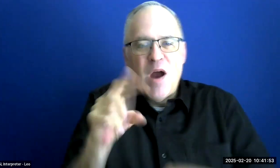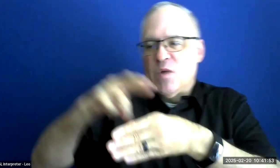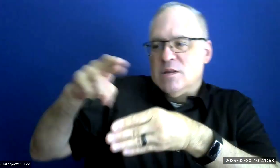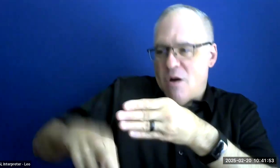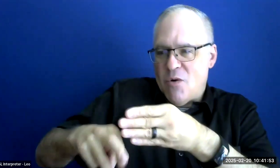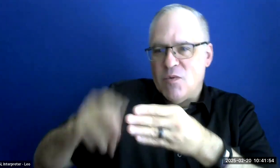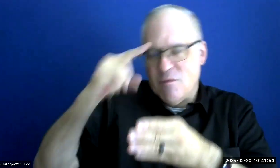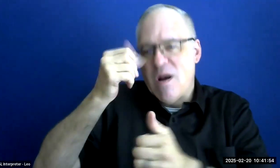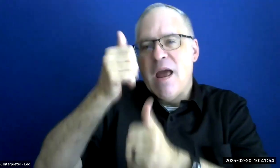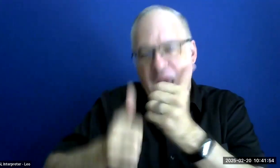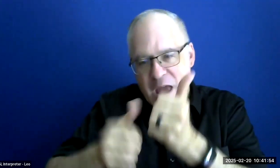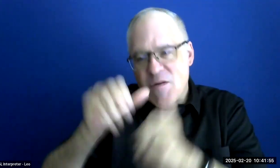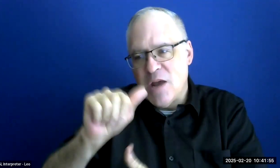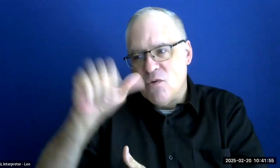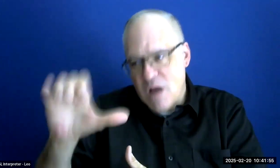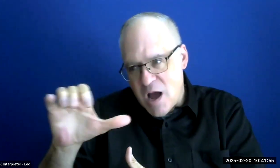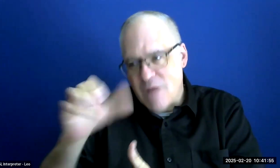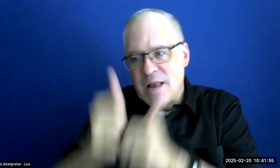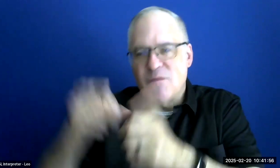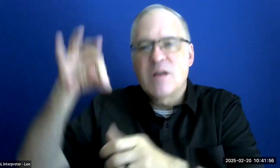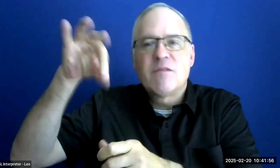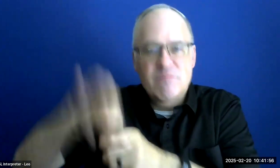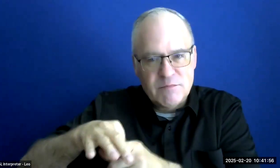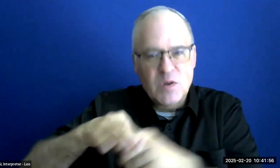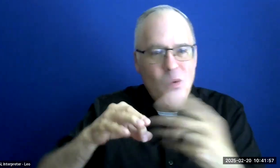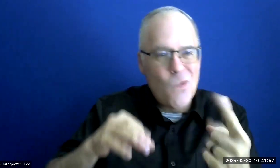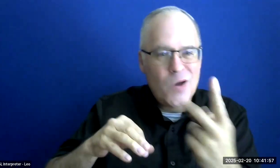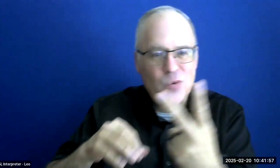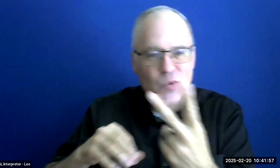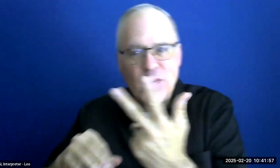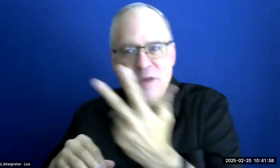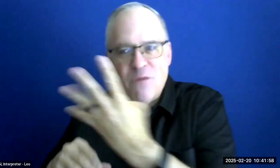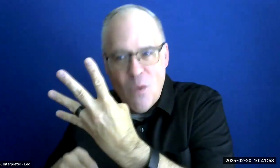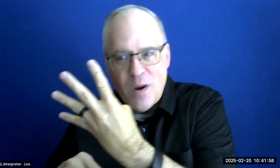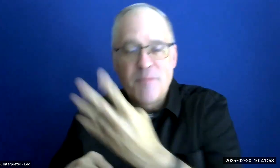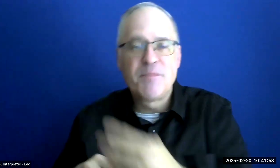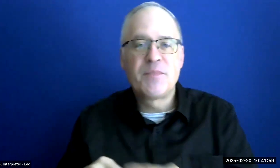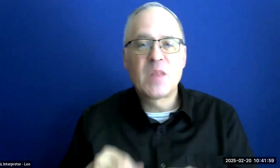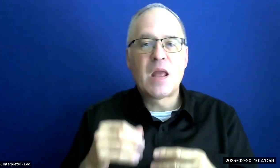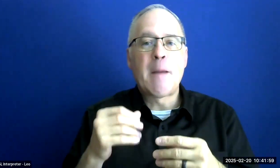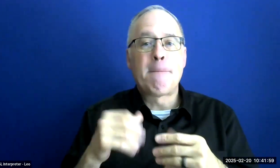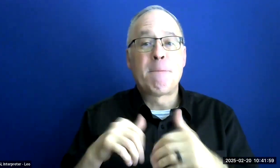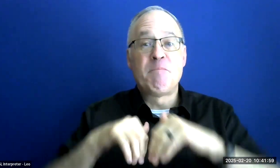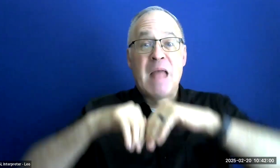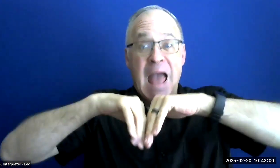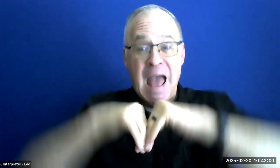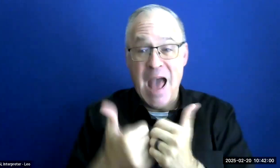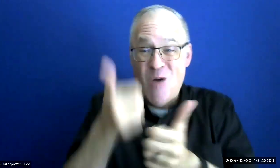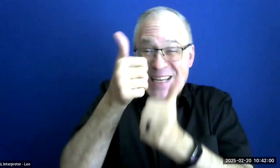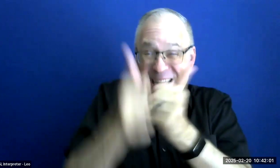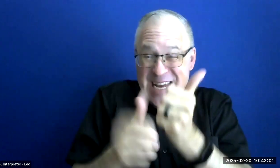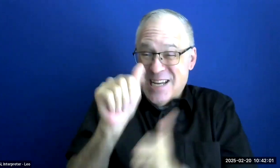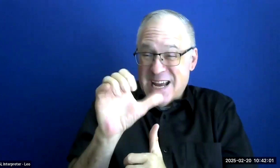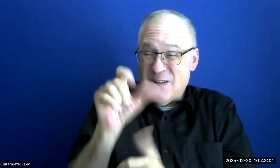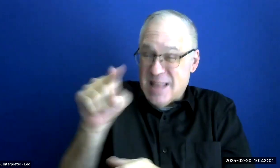and every vote, each and every ballot was. We will not disclose how each and every annual conference